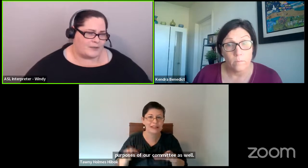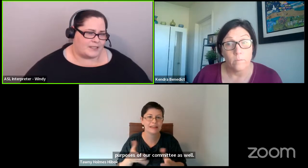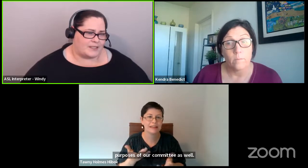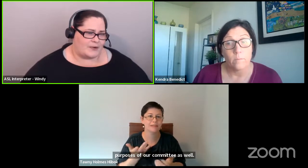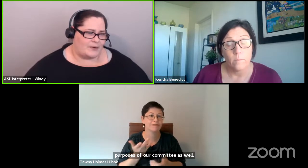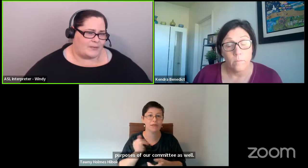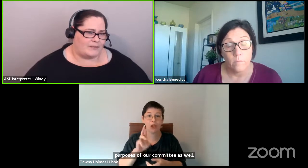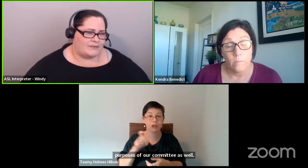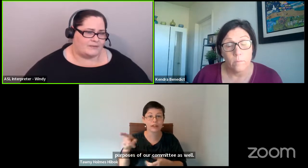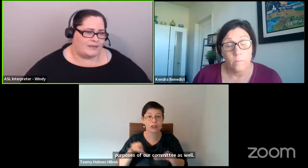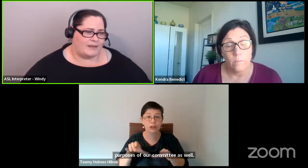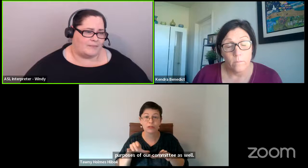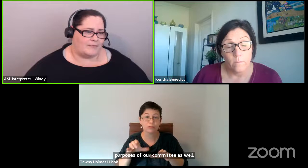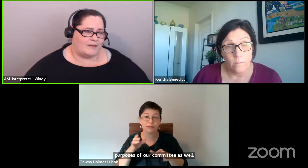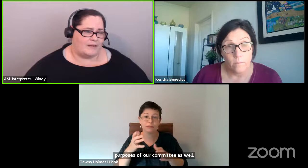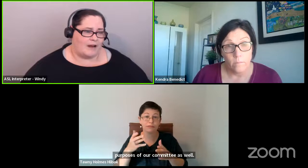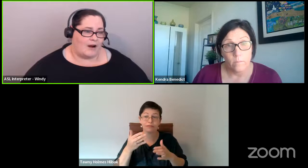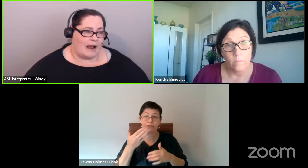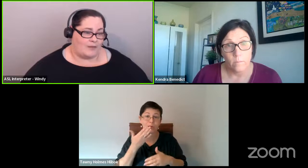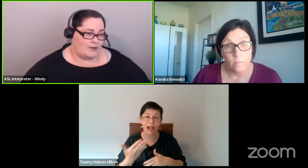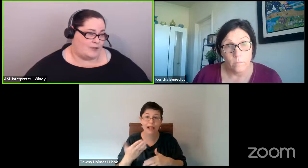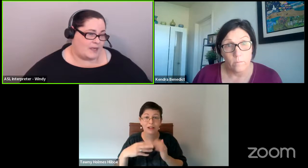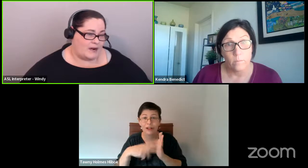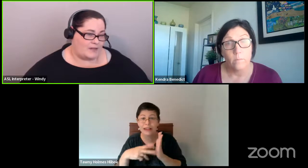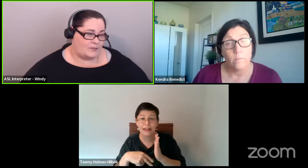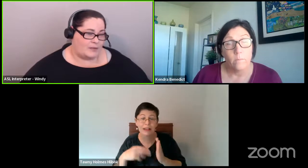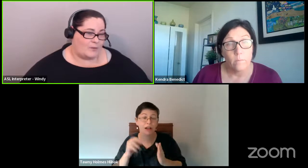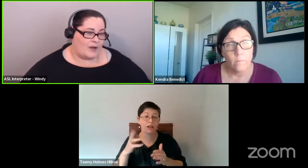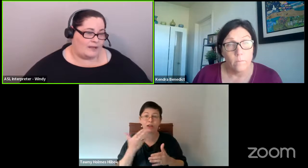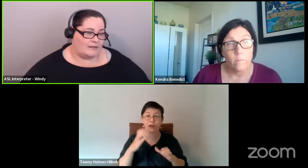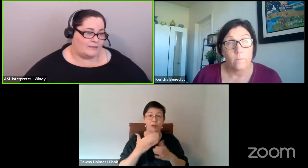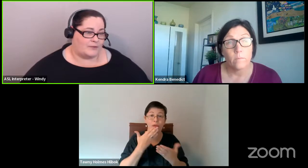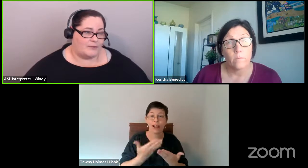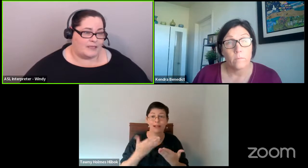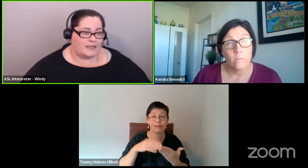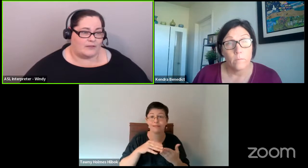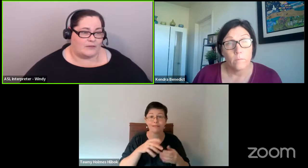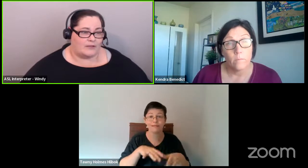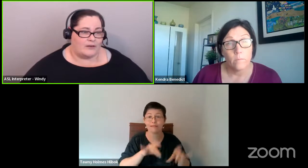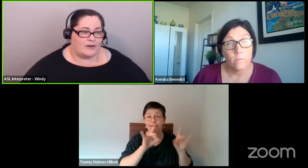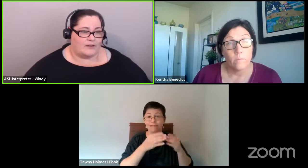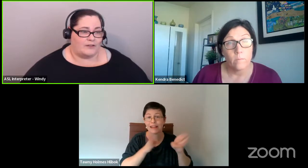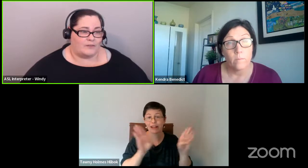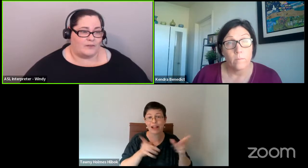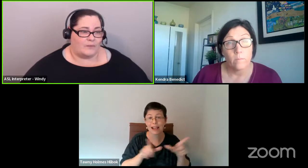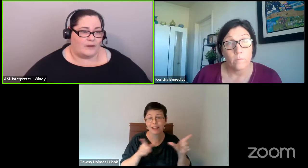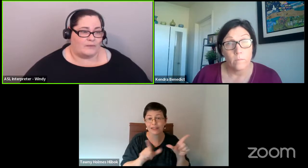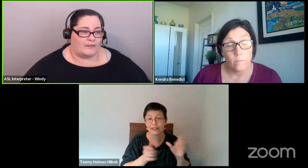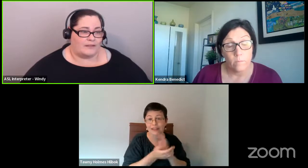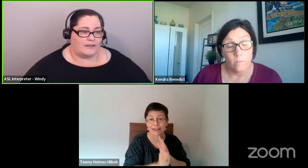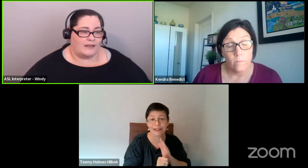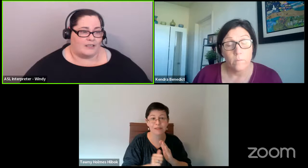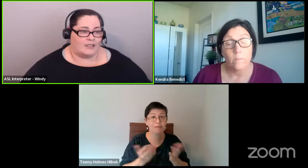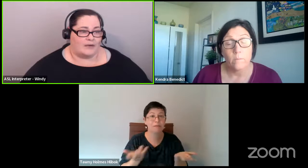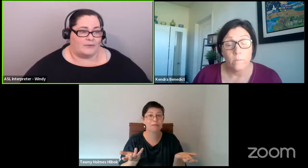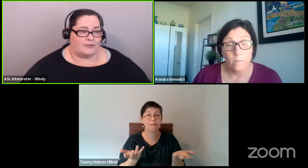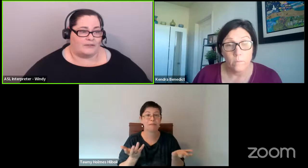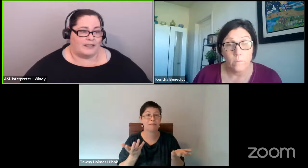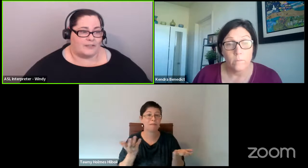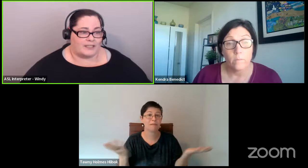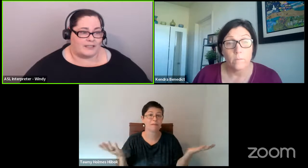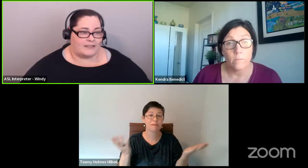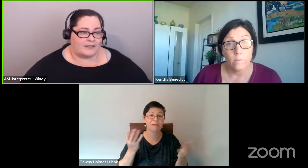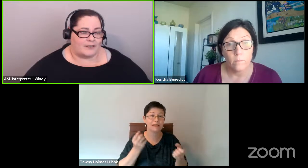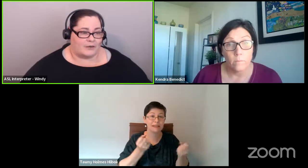children. We don't always know how they're doing. Are they doing well with reading, or are they doing well with